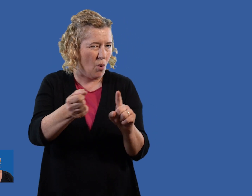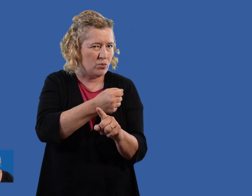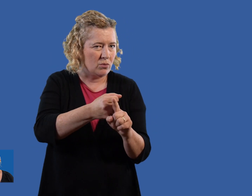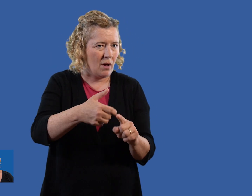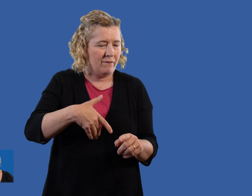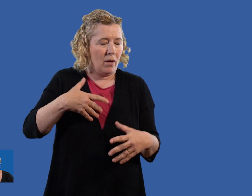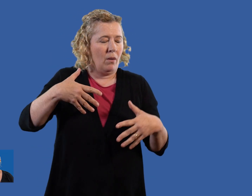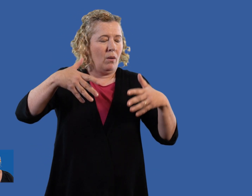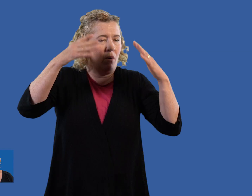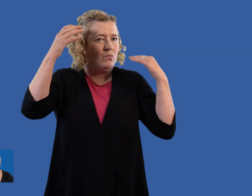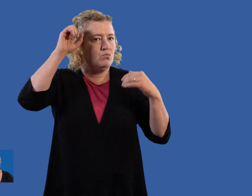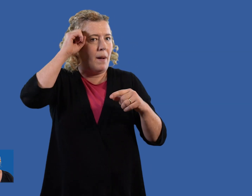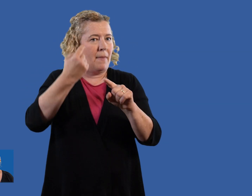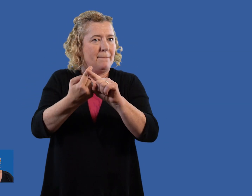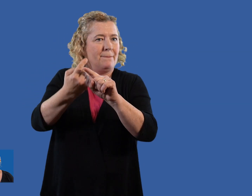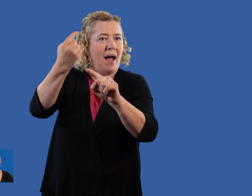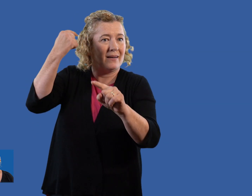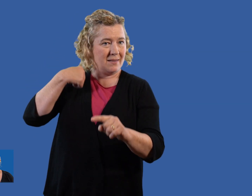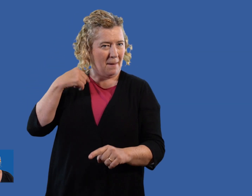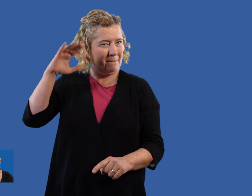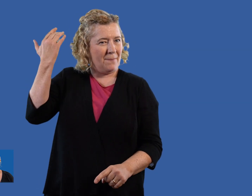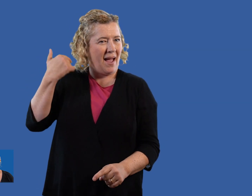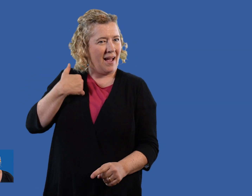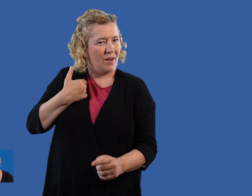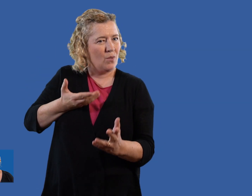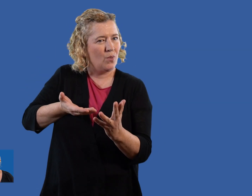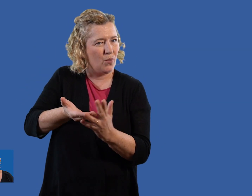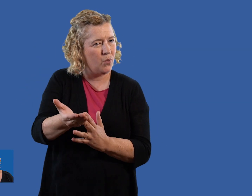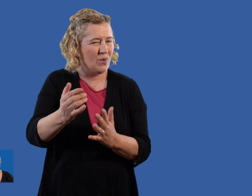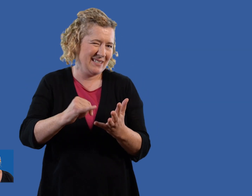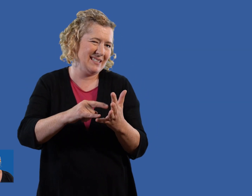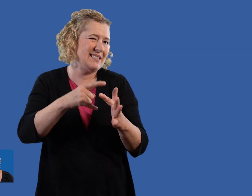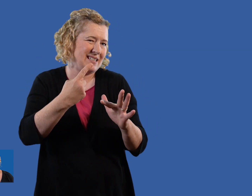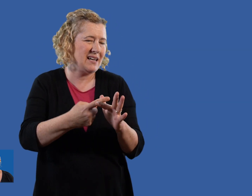assault and feel overcome by memories of your own assault.